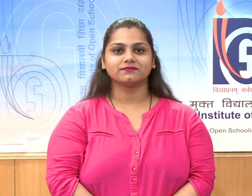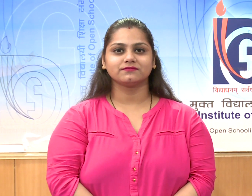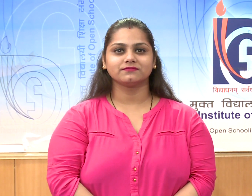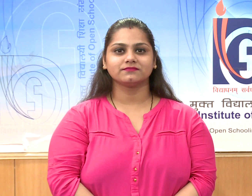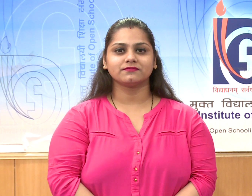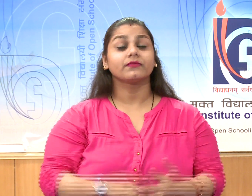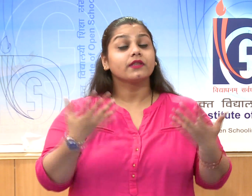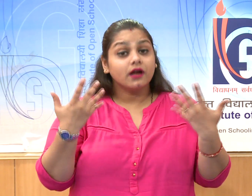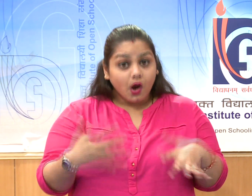However,